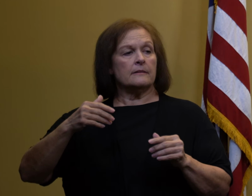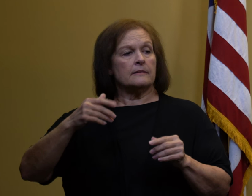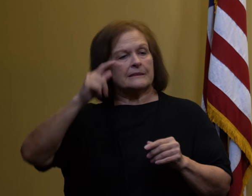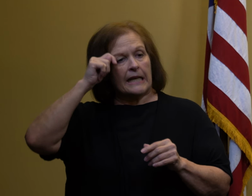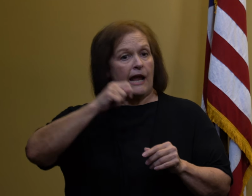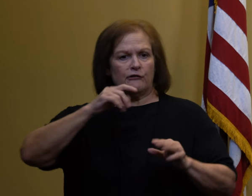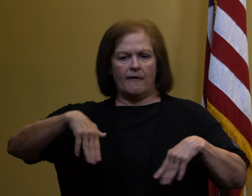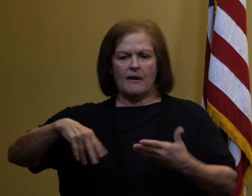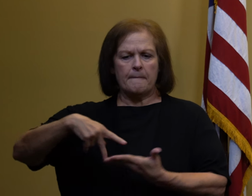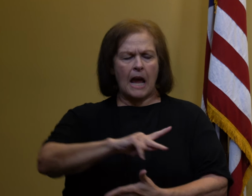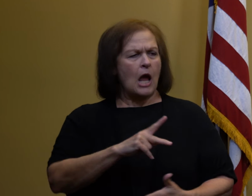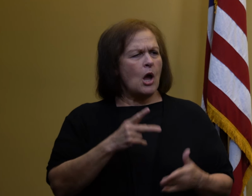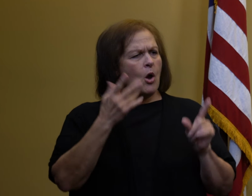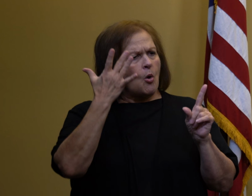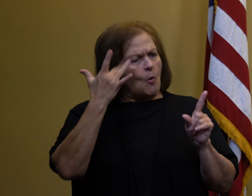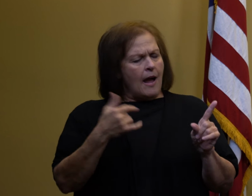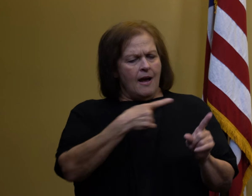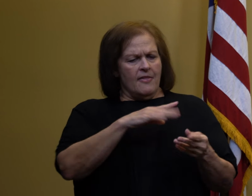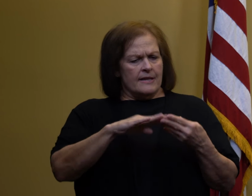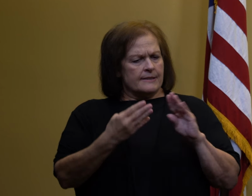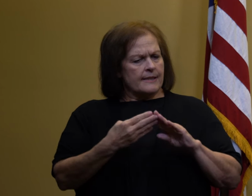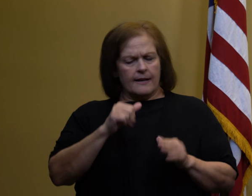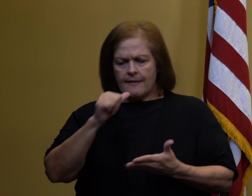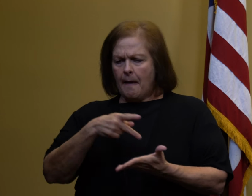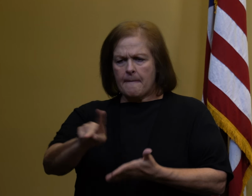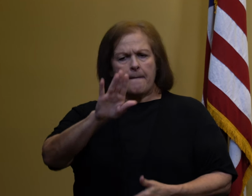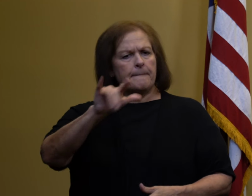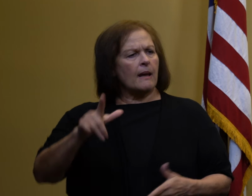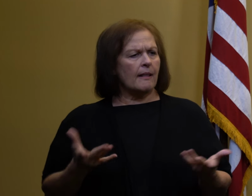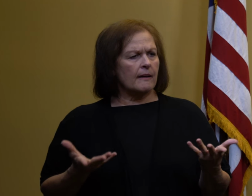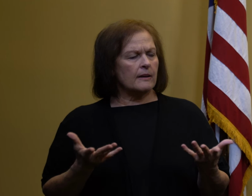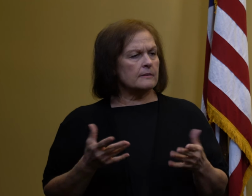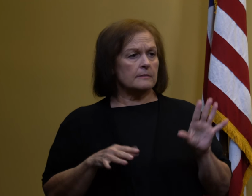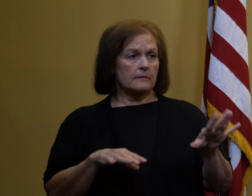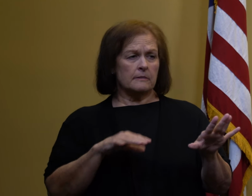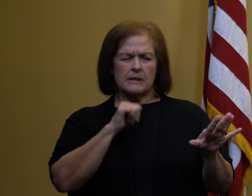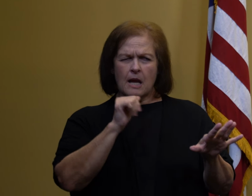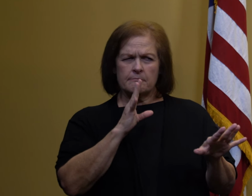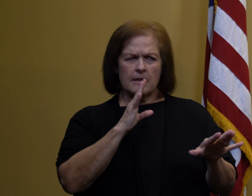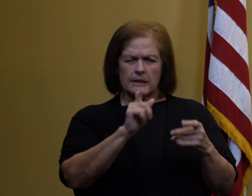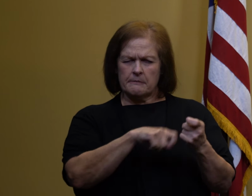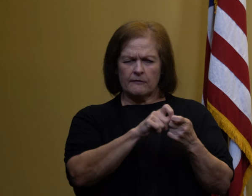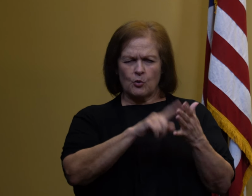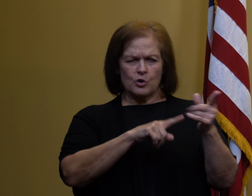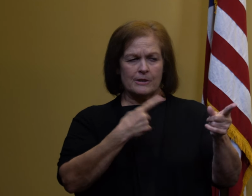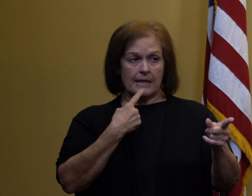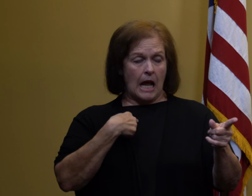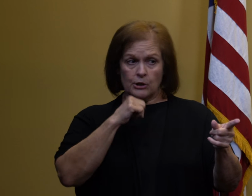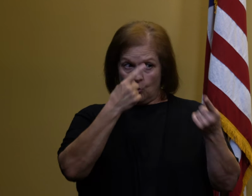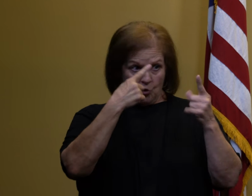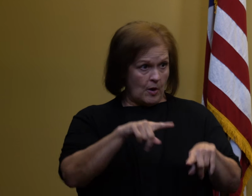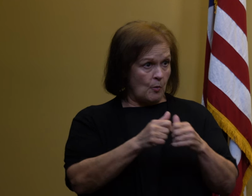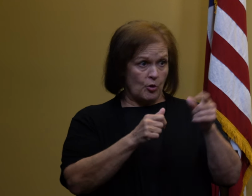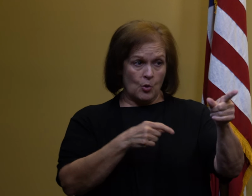Why is that, and does the city take responsibility for those invoices not being paid? So not speaking specifically to what you're saying, so I don't agree with